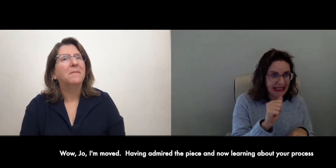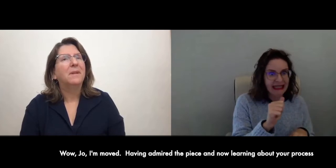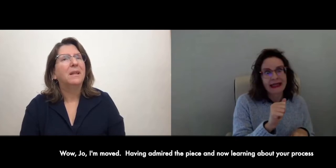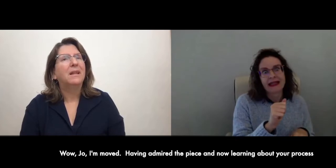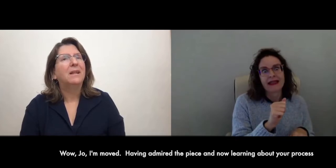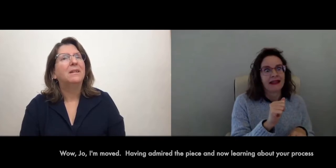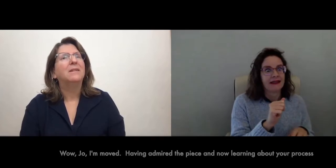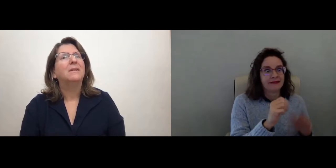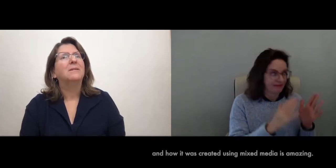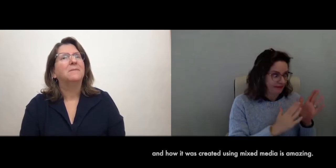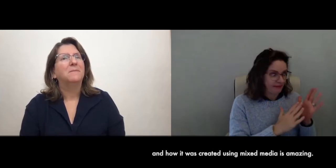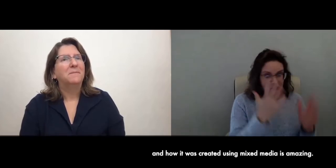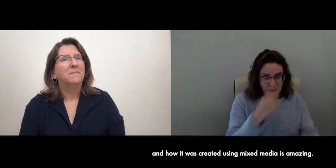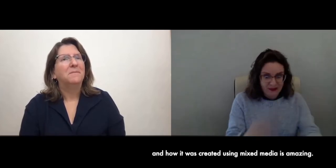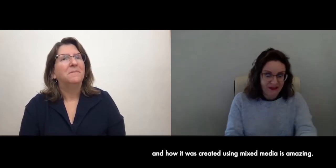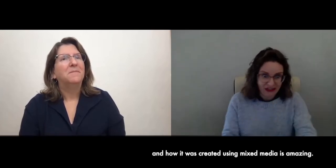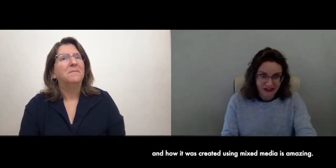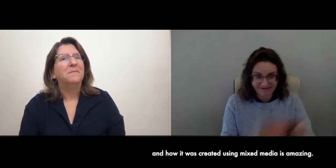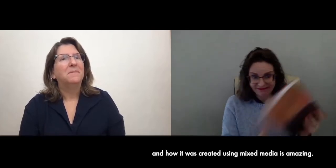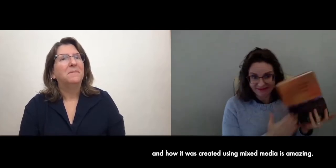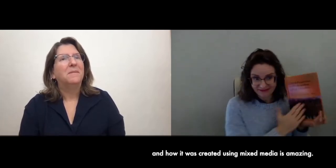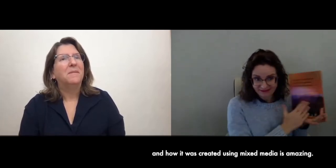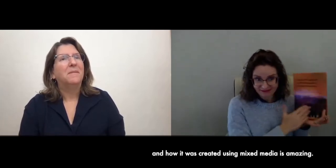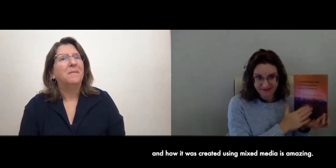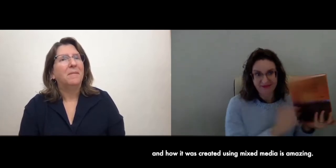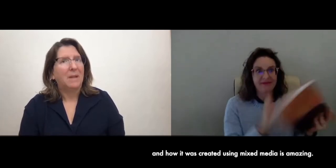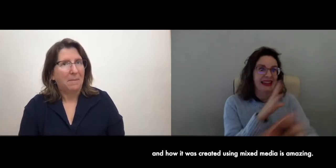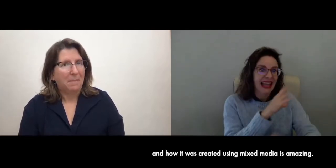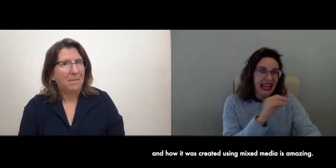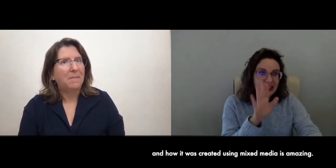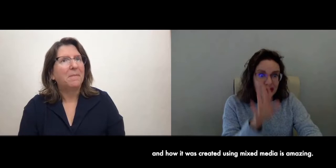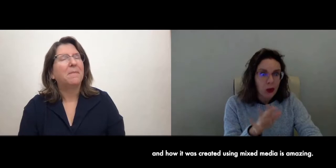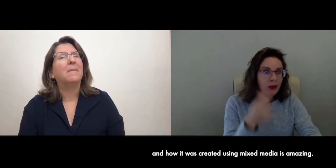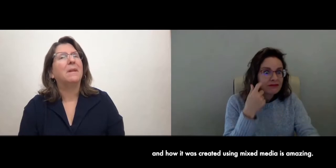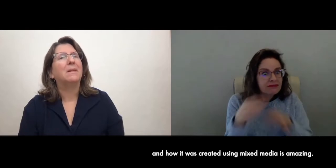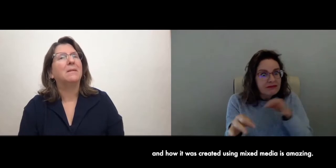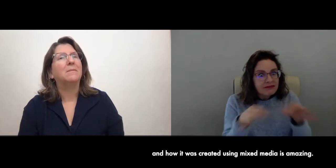process and how it was created using mixed media is just amazing.